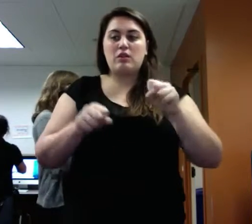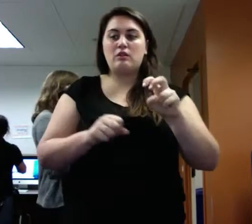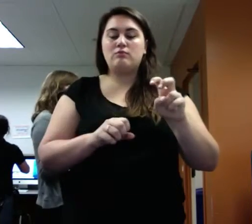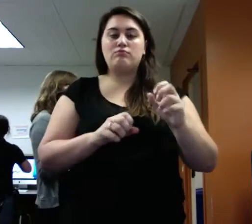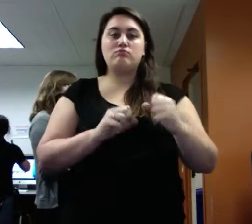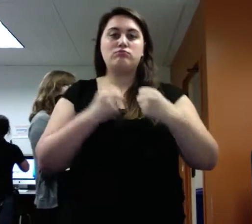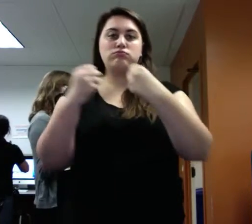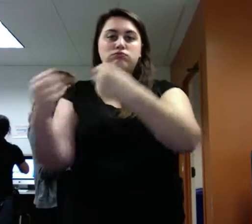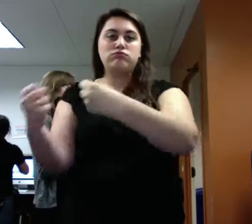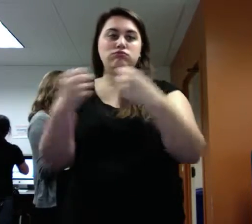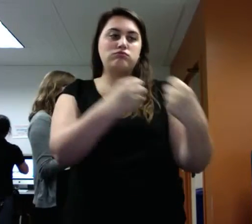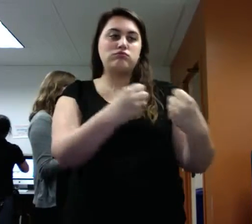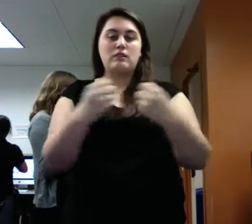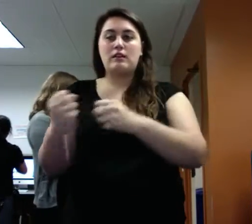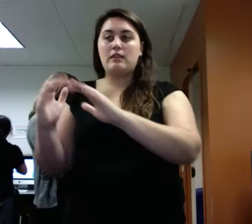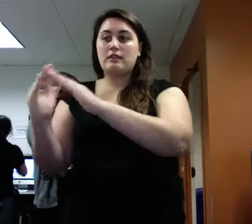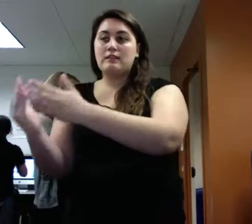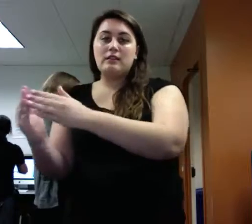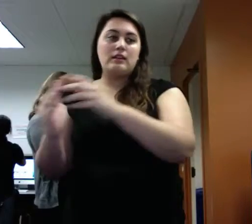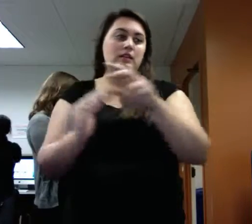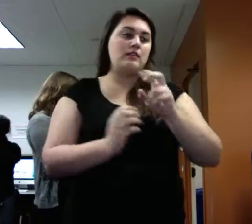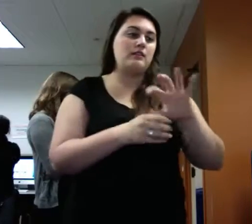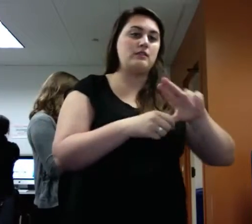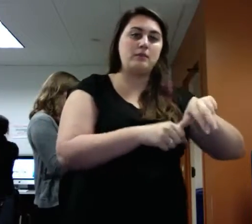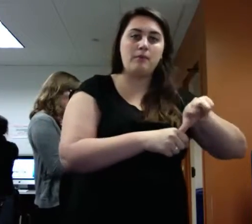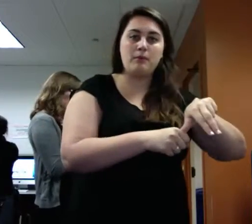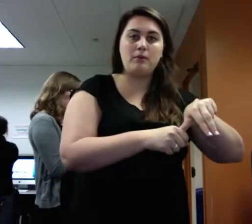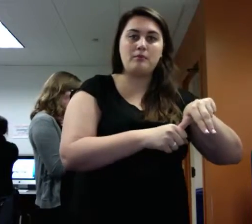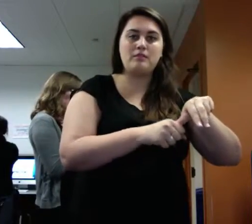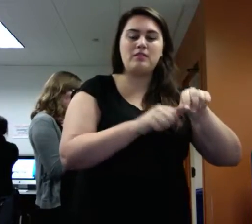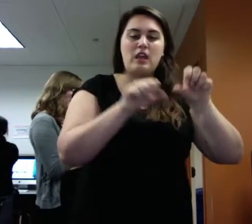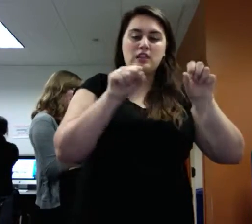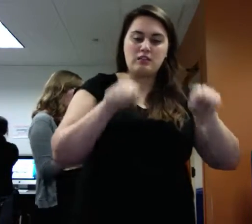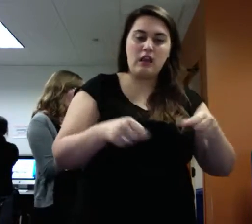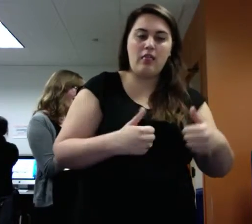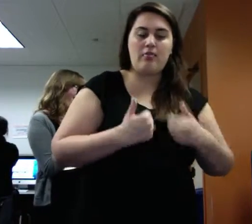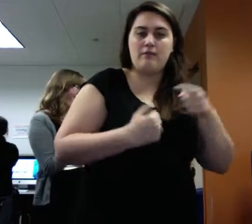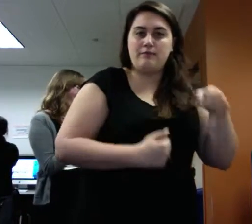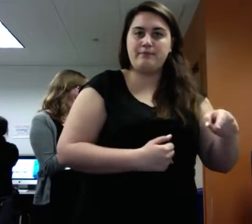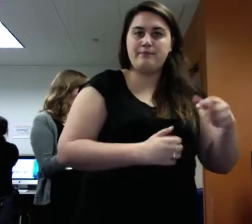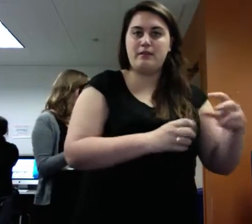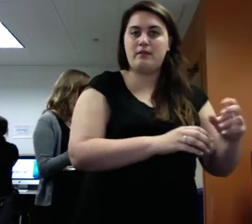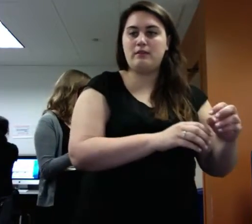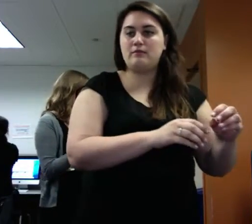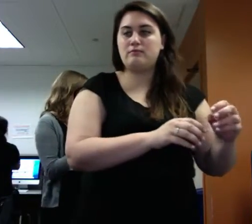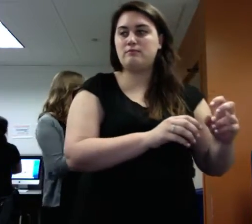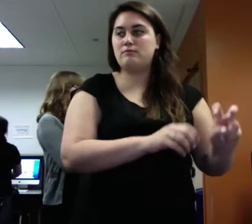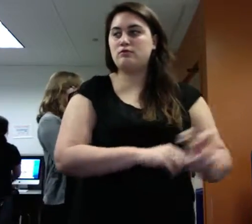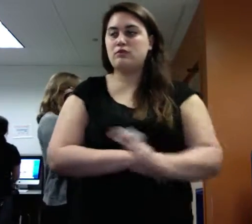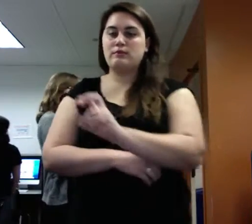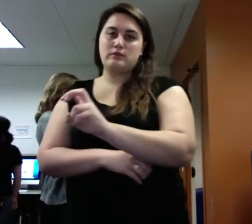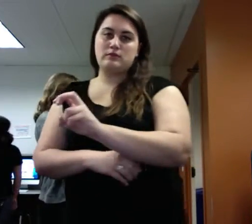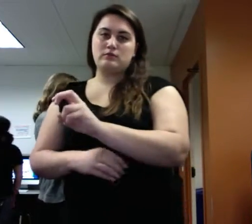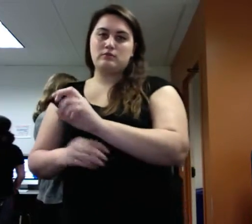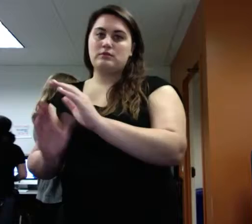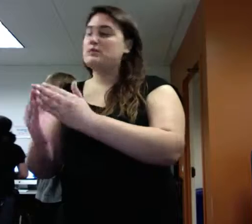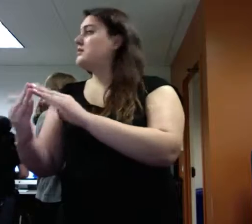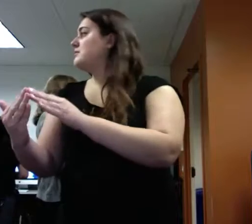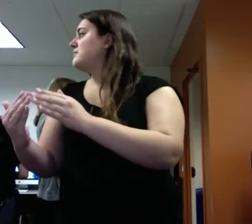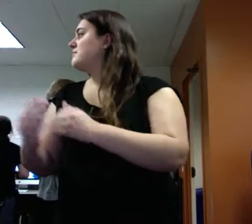automobile ownership meant that a family could live in the suburbs and commute downtown to their place of work. With rising incomes,